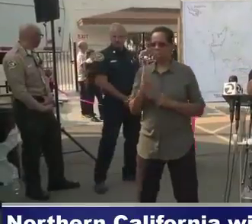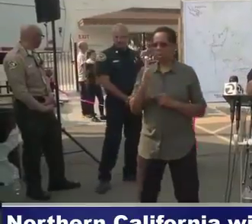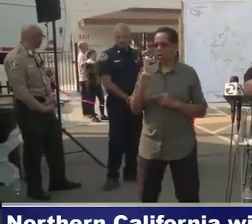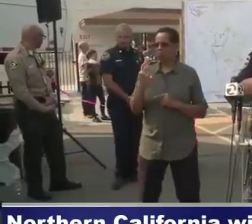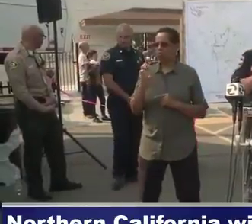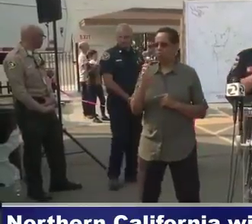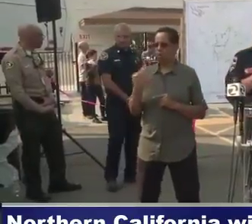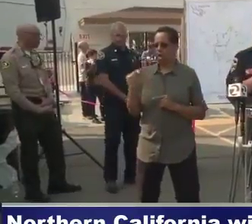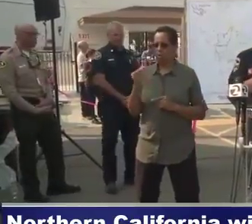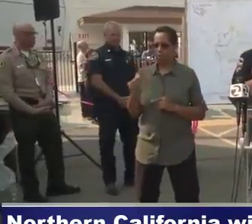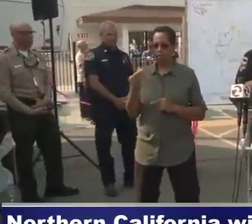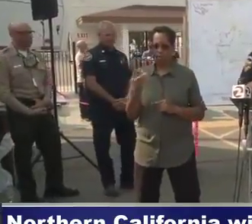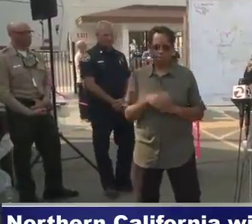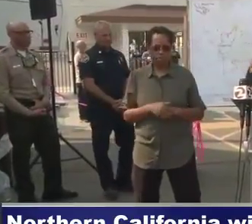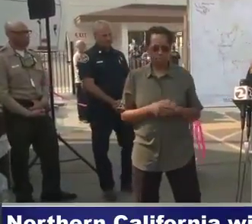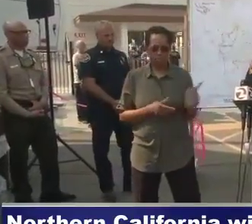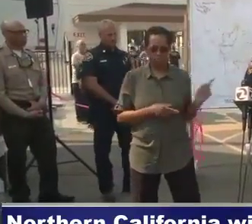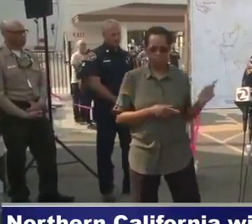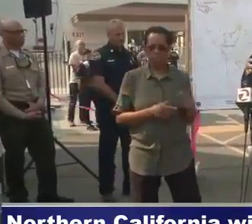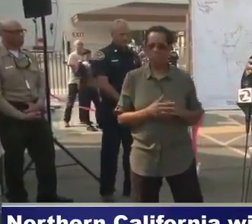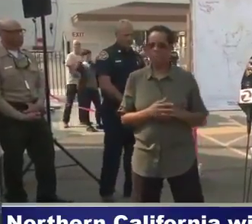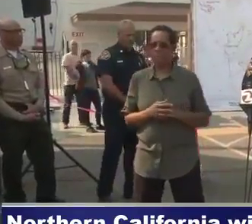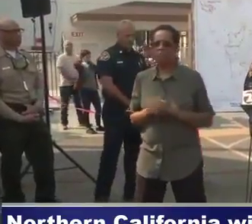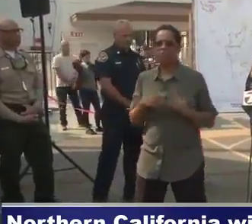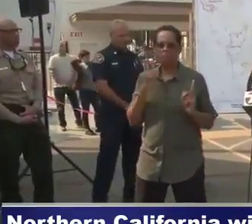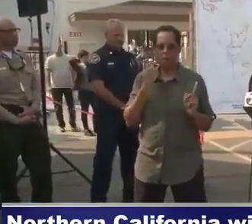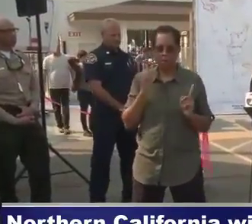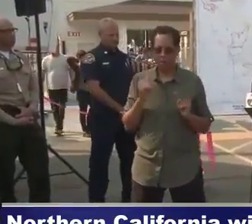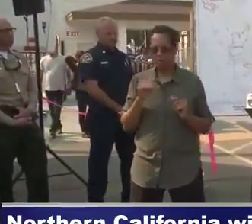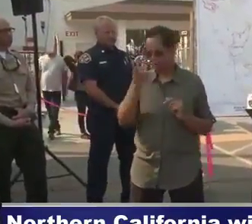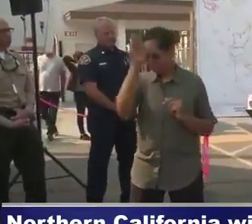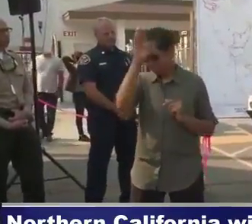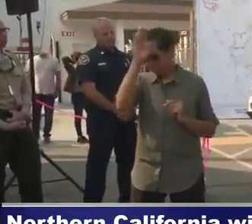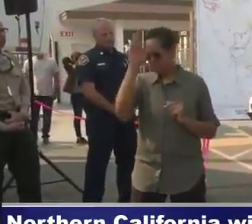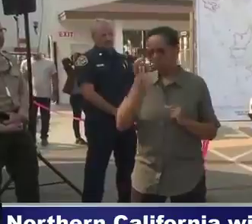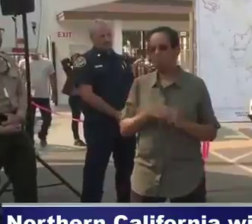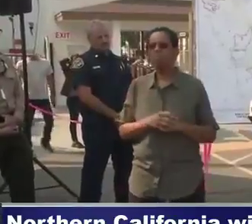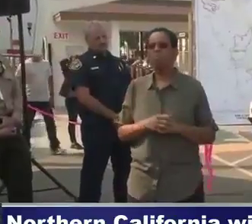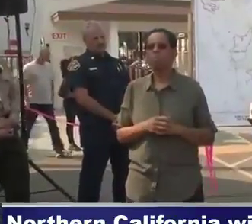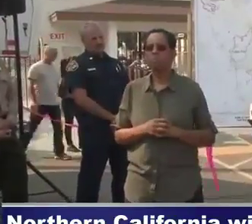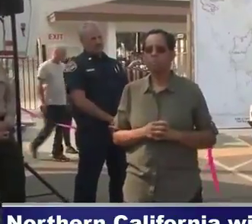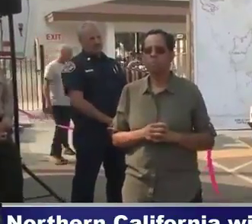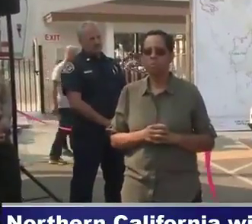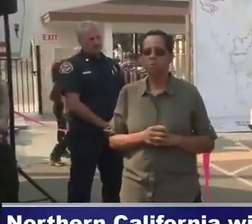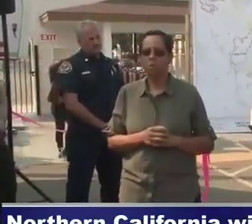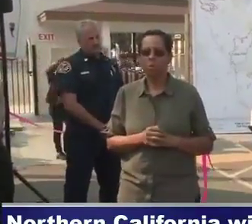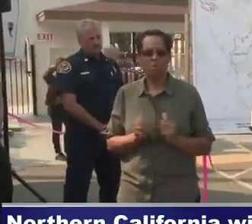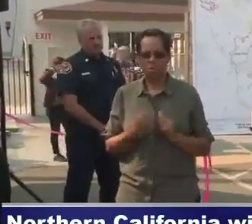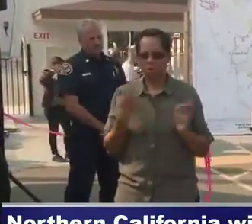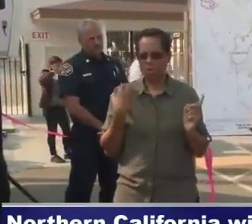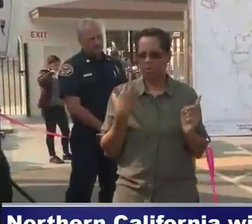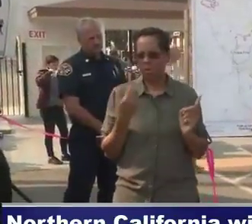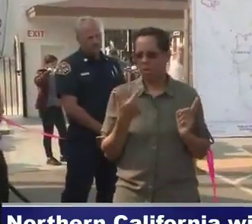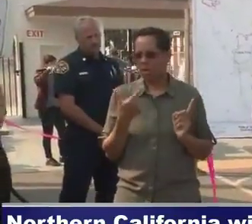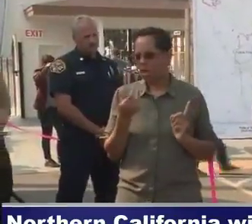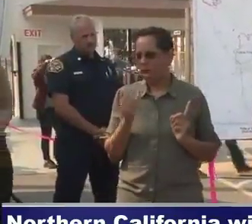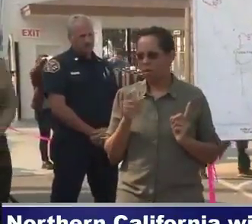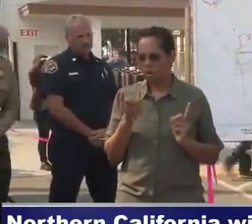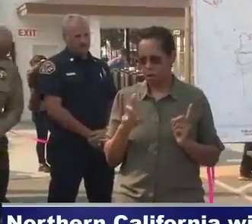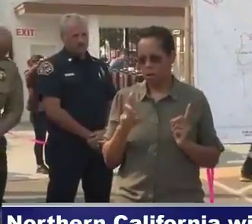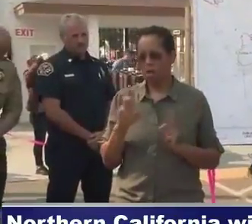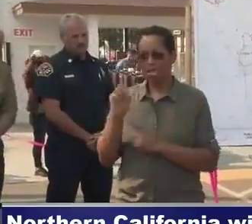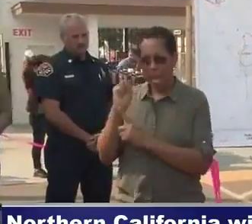Good afternoon. Brett Gouveia, CAL FIRE IMT-1 in Unified Command with Chief Gosner from Santa Rosa City